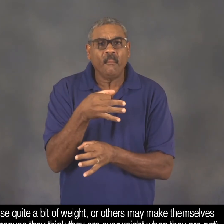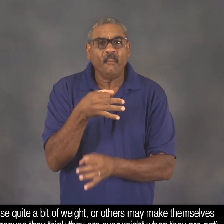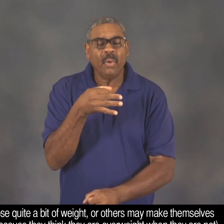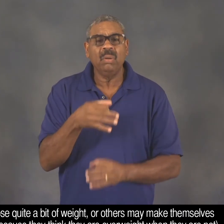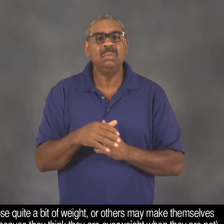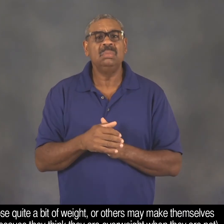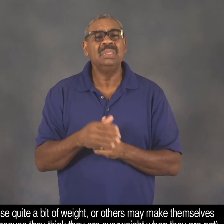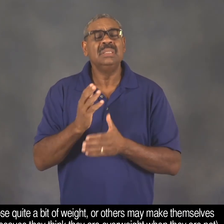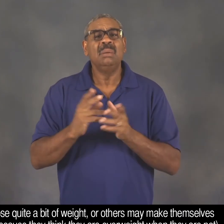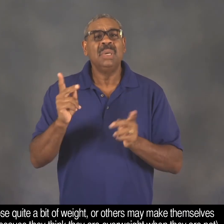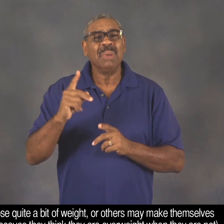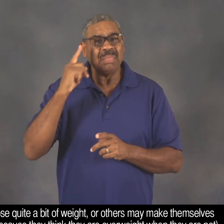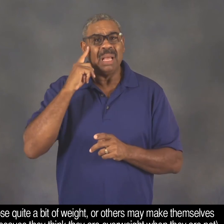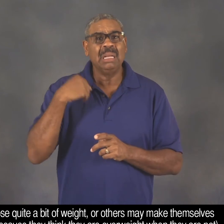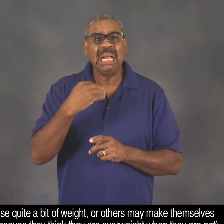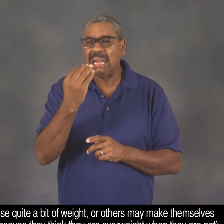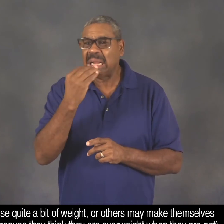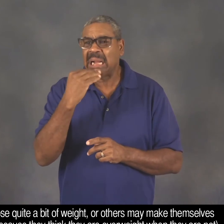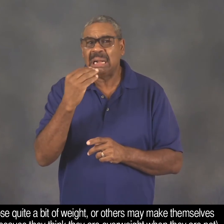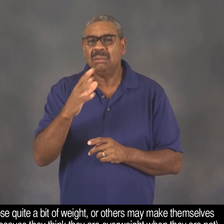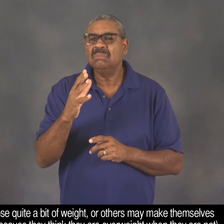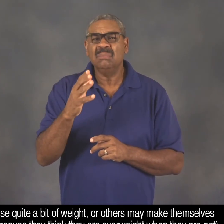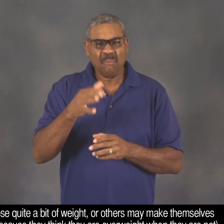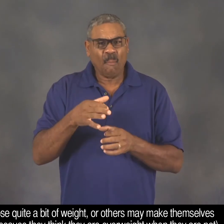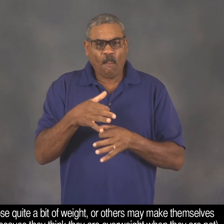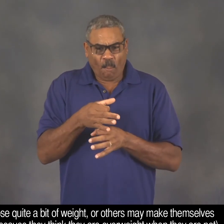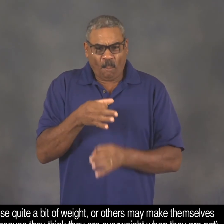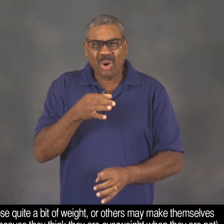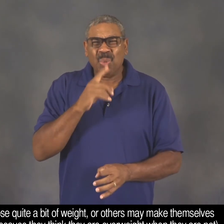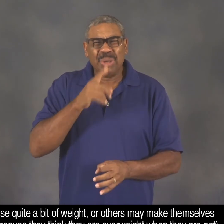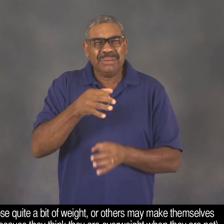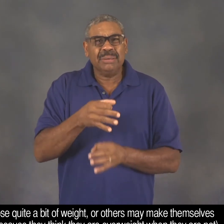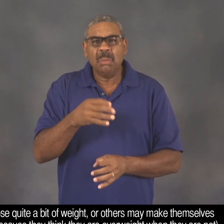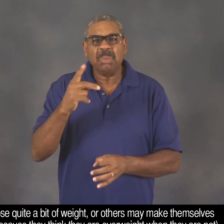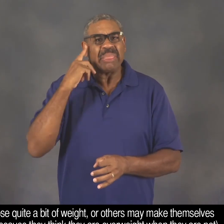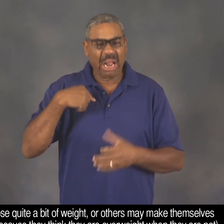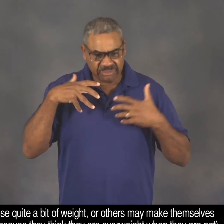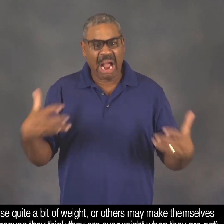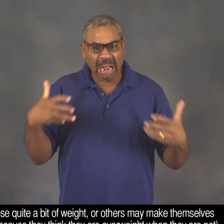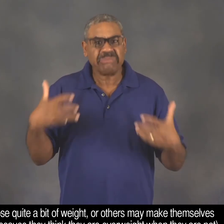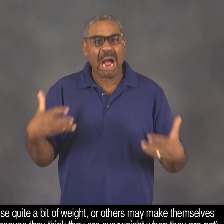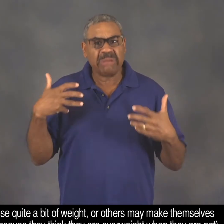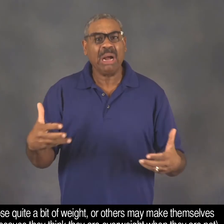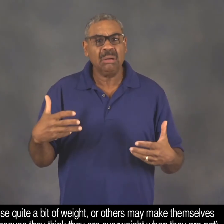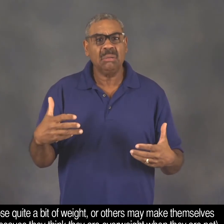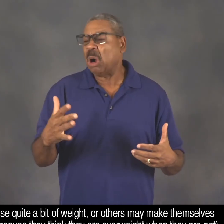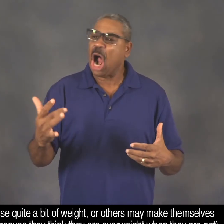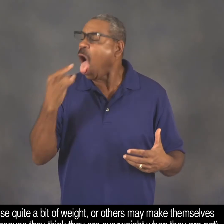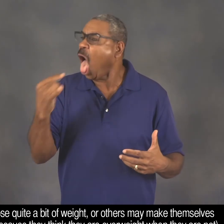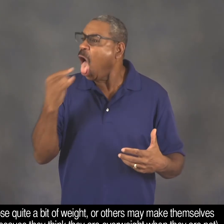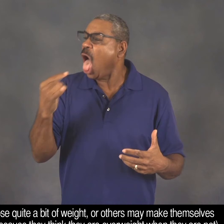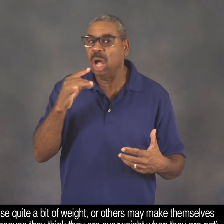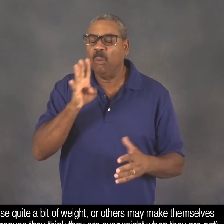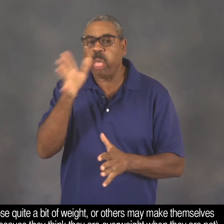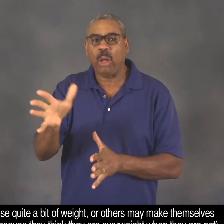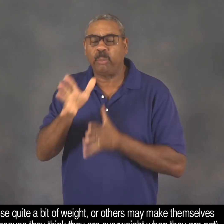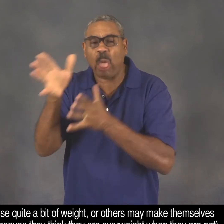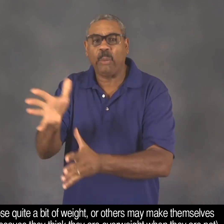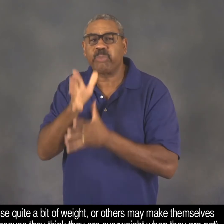and lose quite a bit of weight, or others may make themselves vomit because they think they are overweight when they are